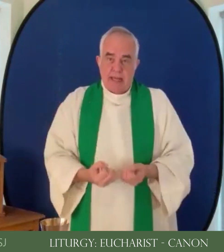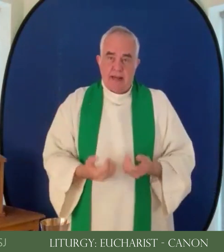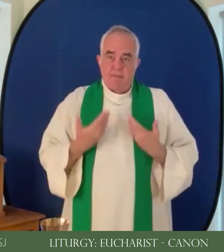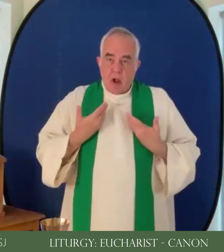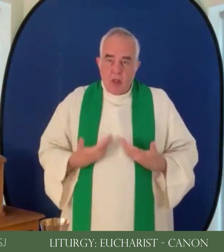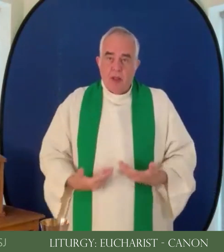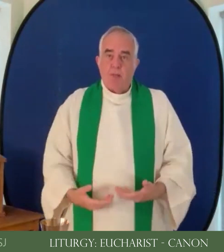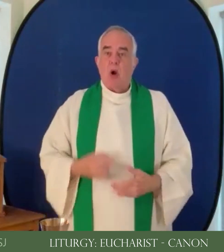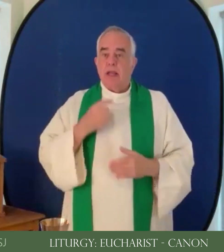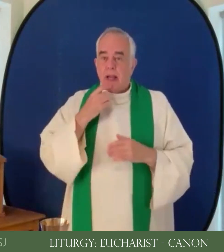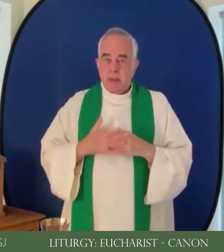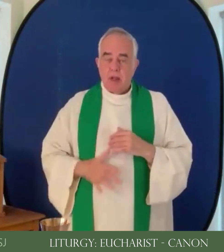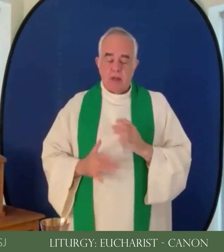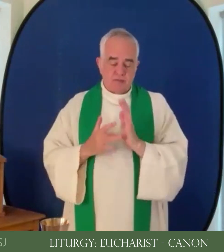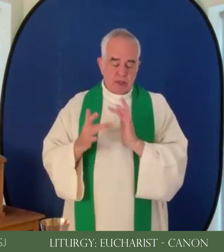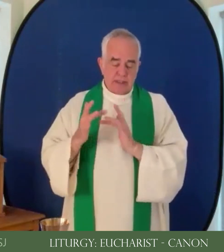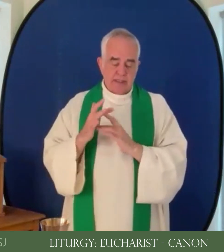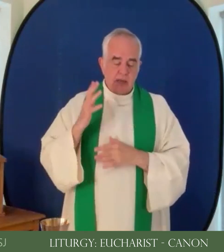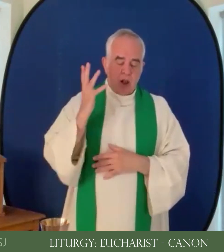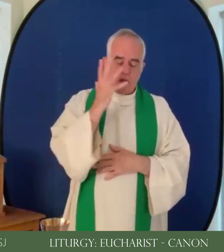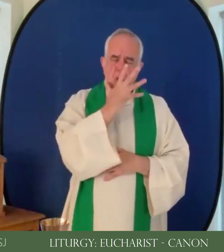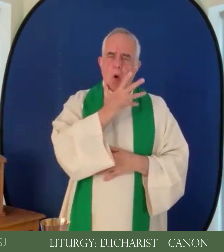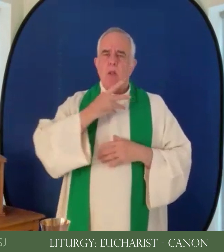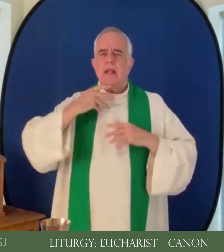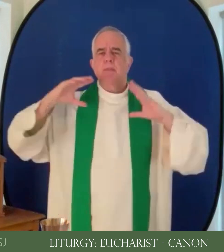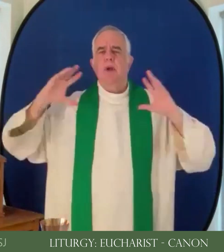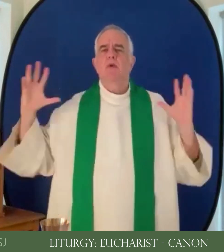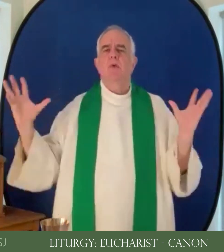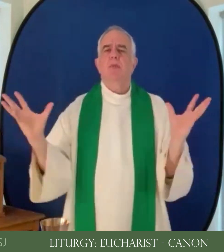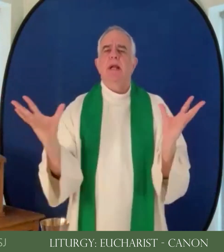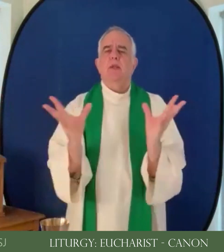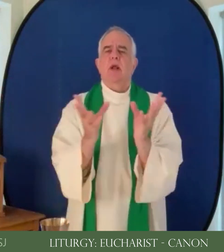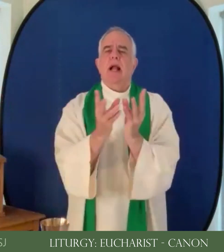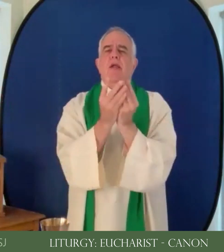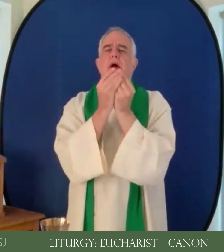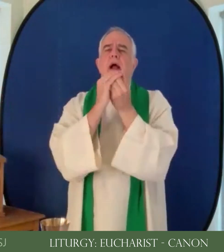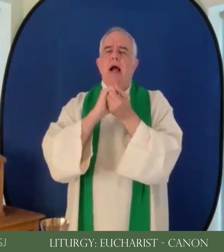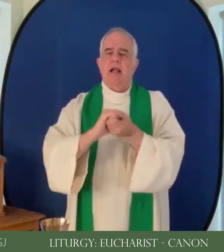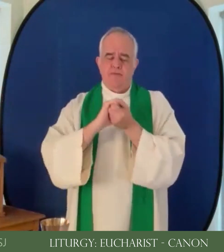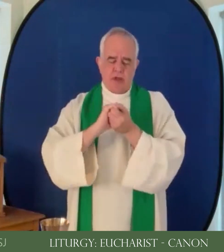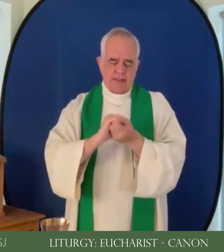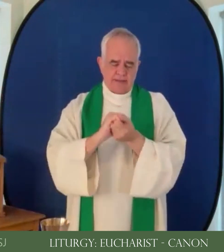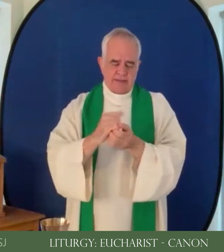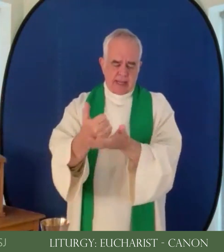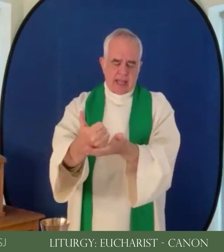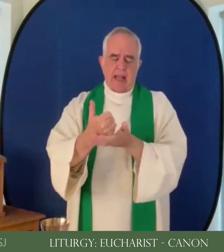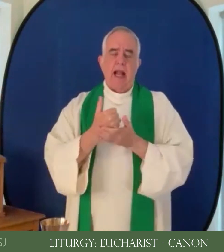receive the body and blood of Jesus. The Holy Spirit will bring us together as friends and help